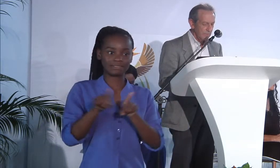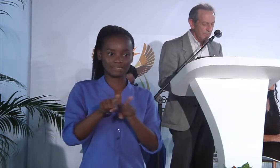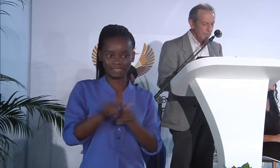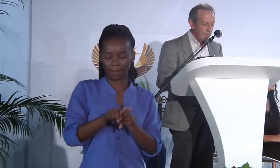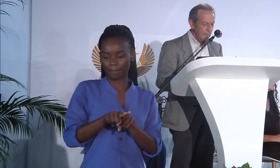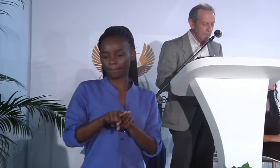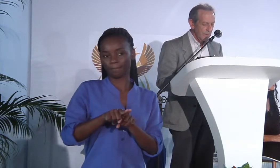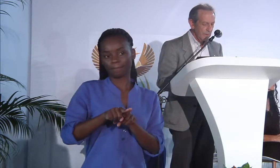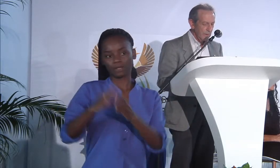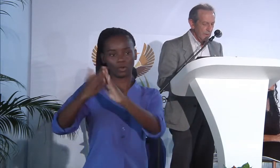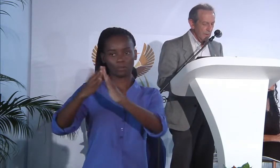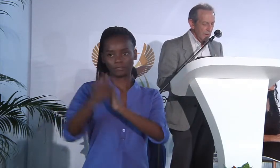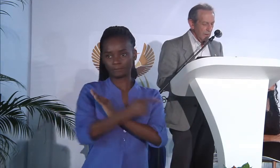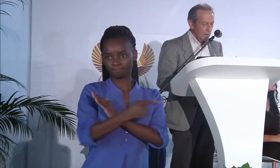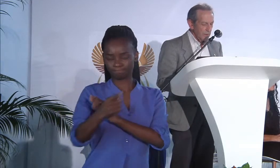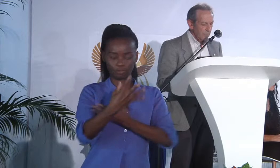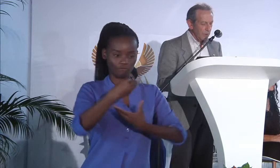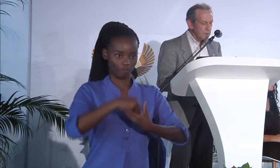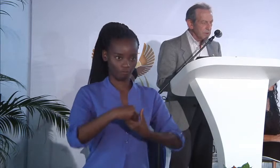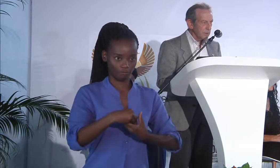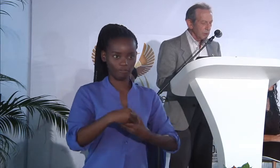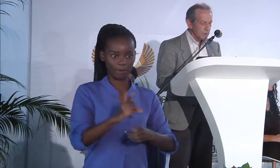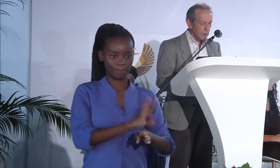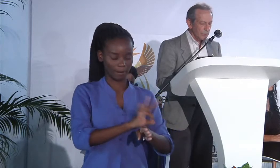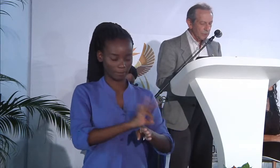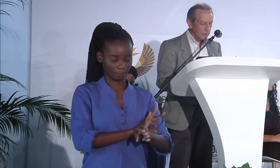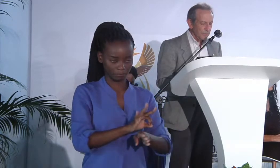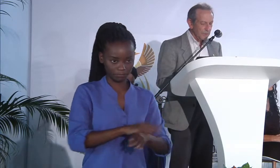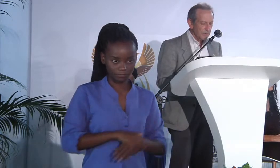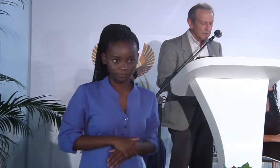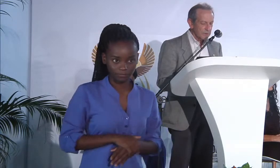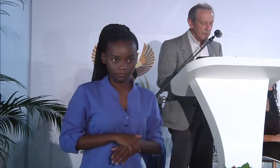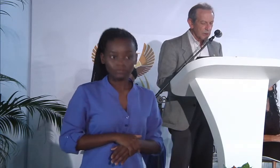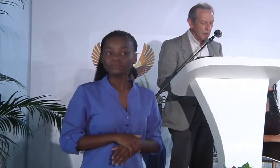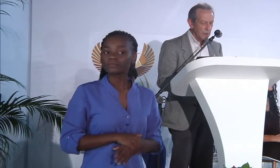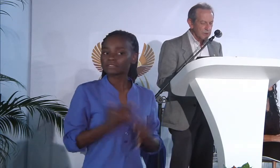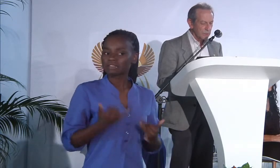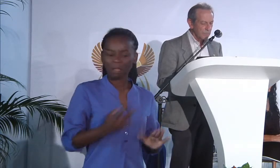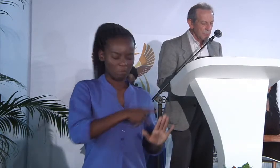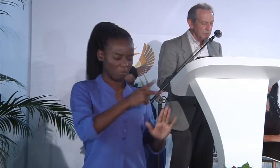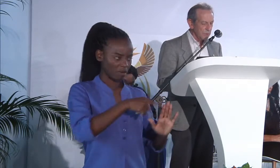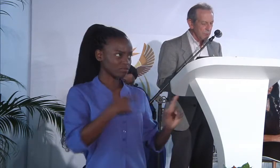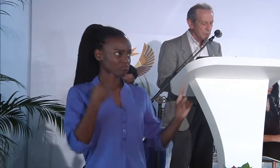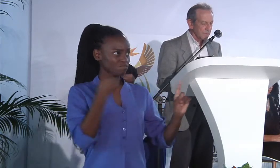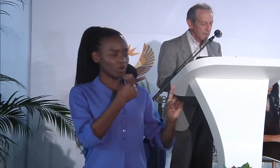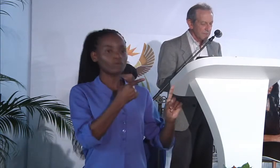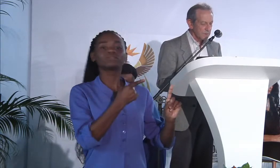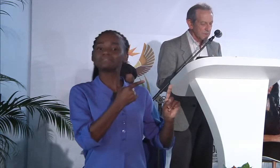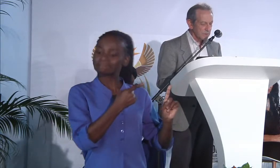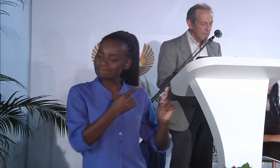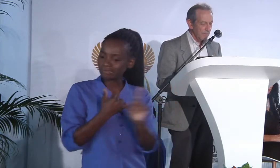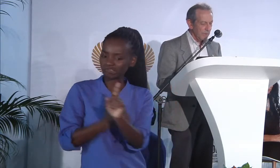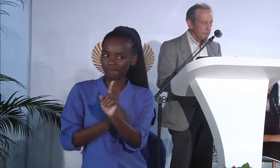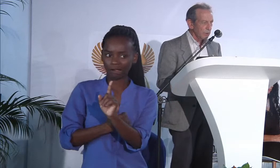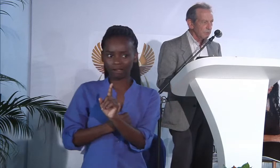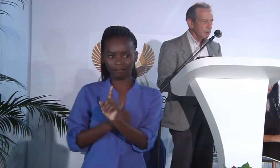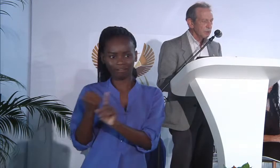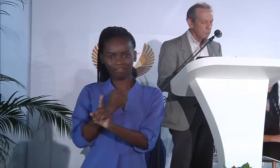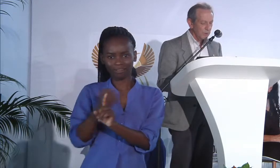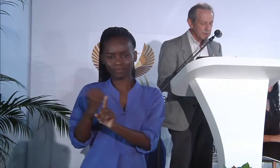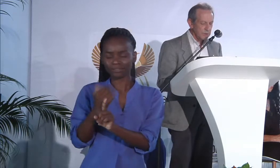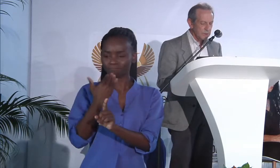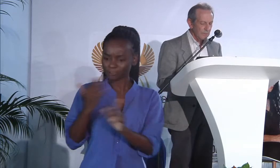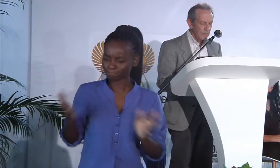society. The policies and the goals included: discourage the onset of use and abuse of substances by demand